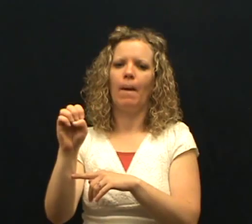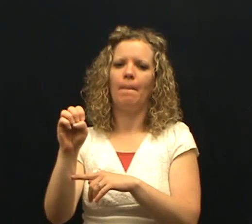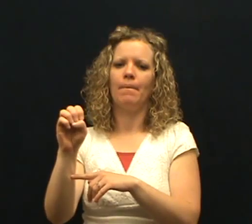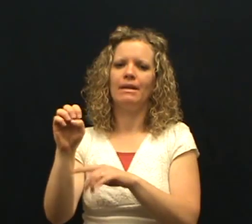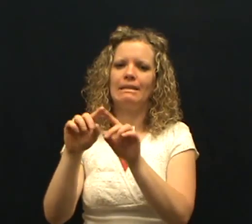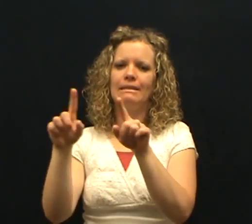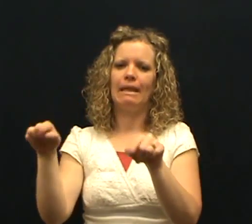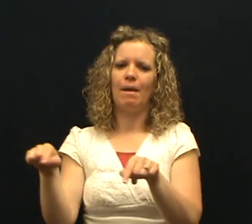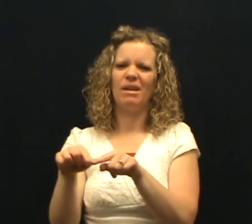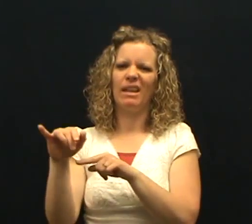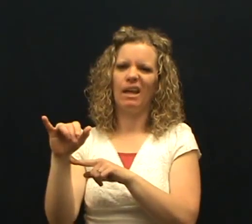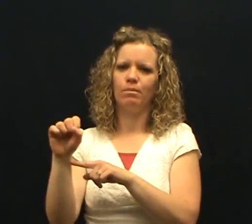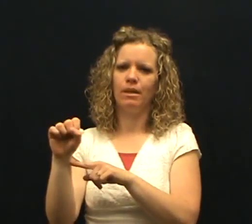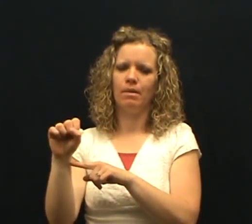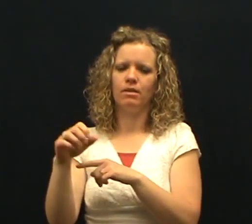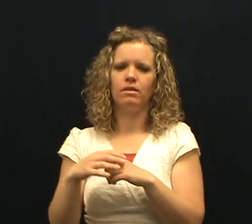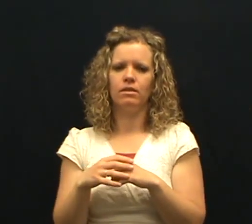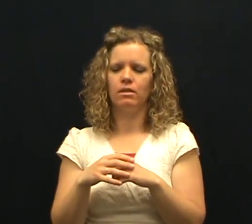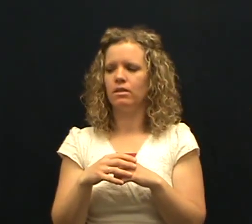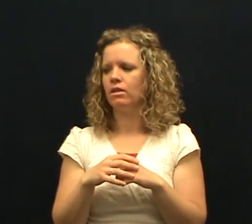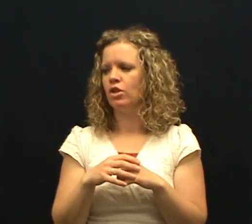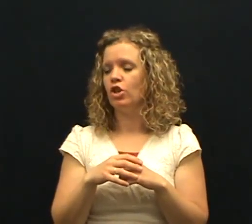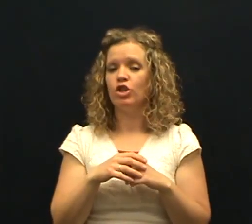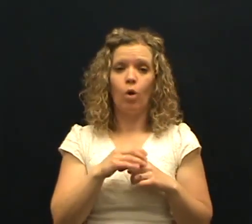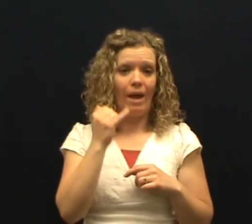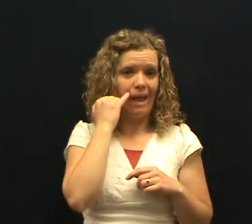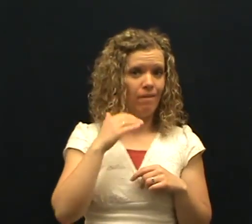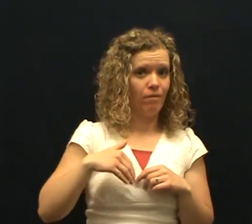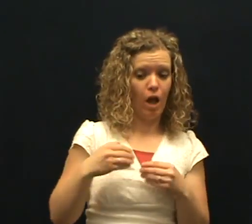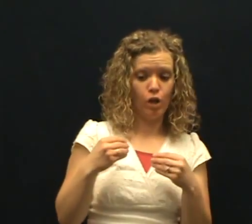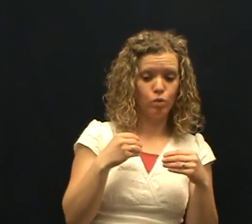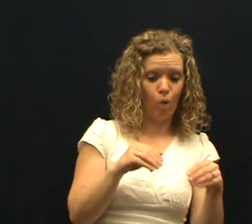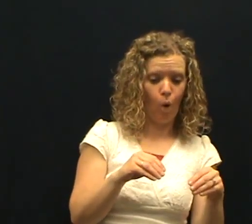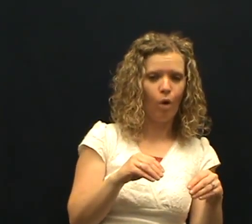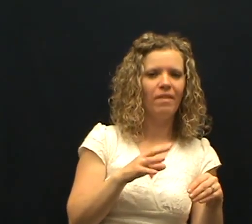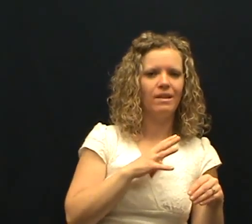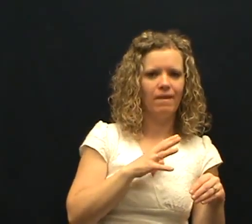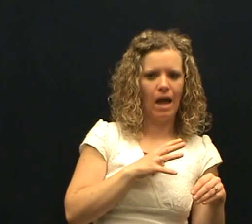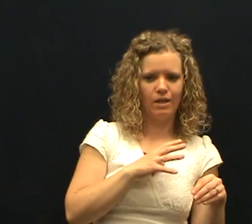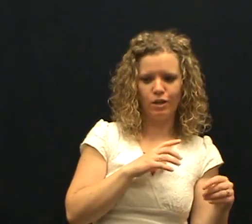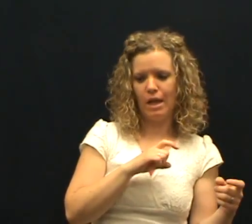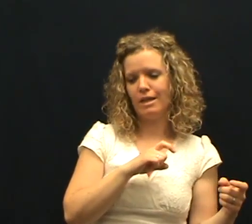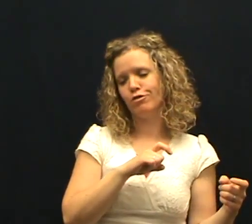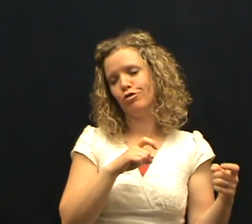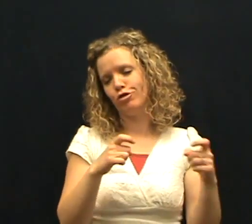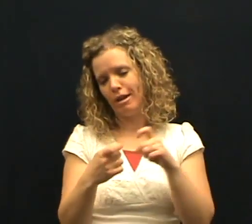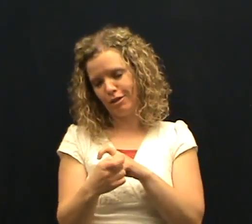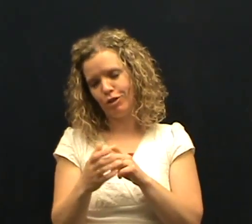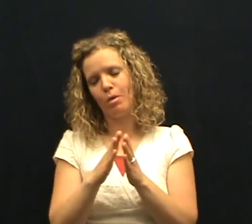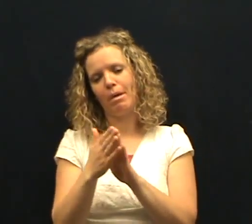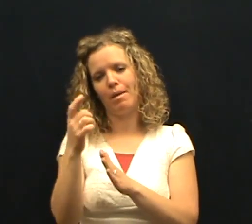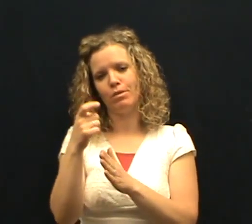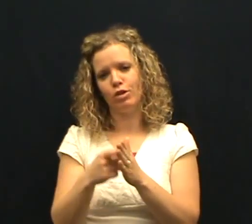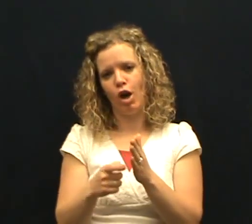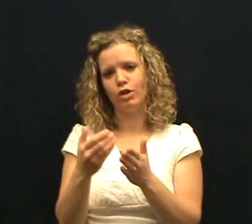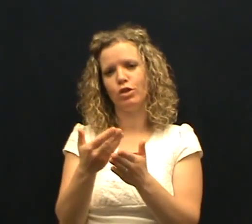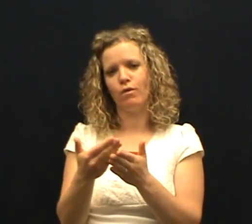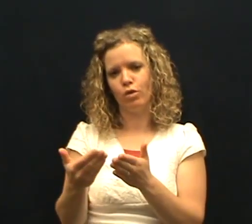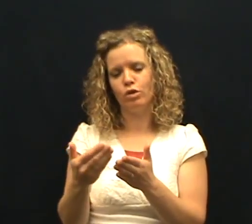inventory, balance sheet, once it's been sold, it's cost of goods sold, it shows up on the income statement, so we have to remove it from